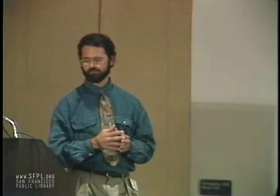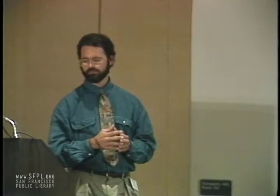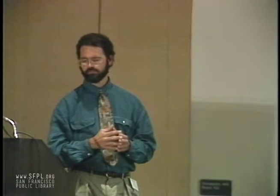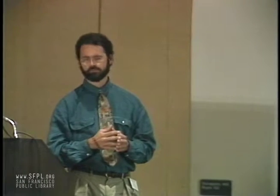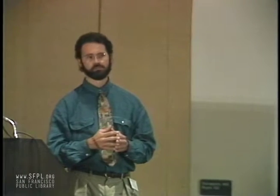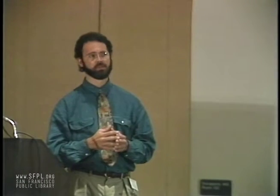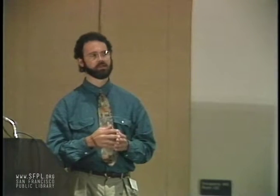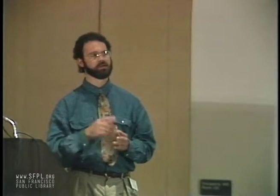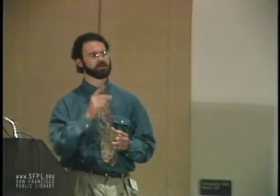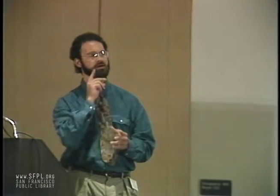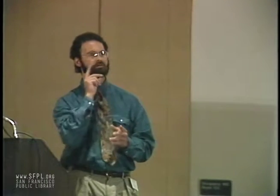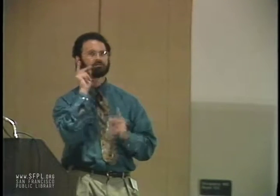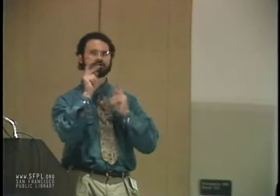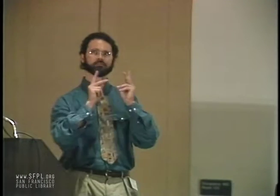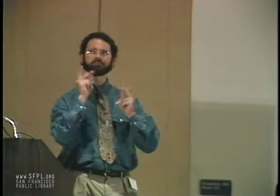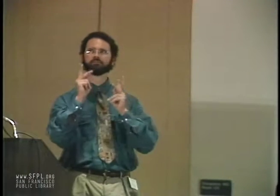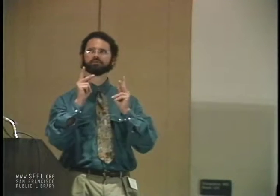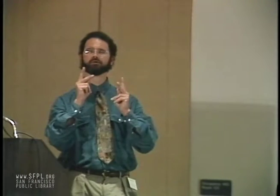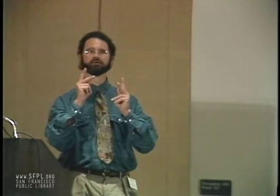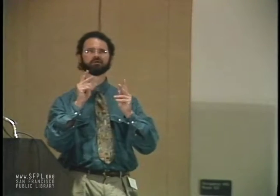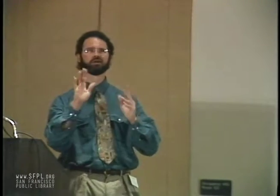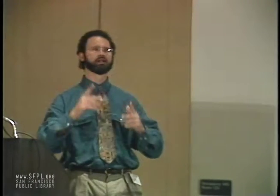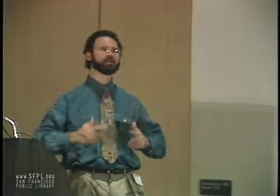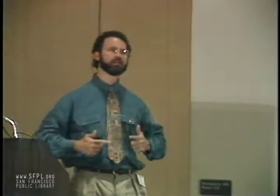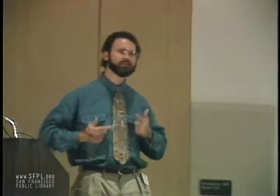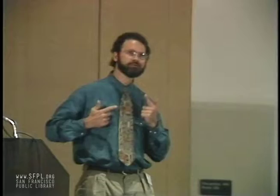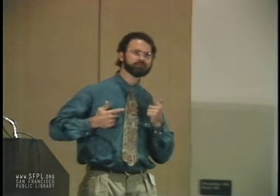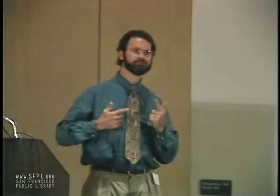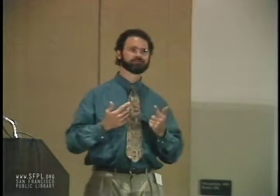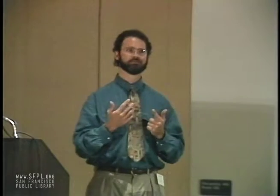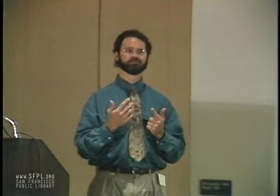Now I want to talk about the deaf experience.